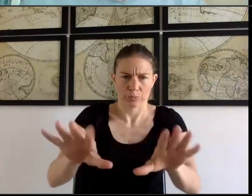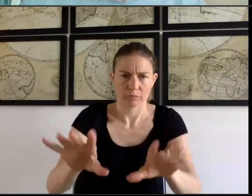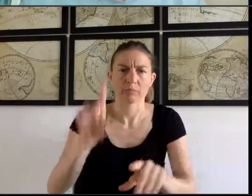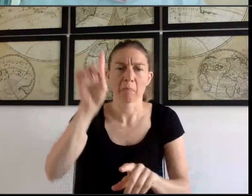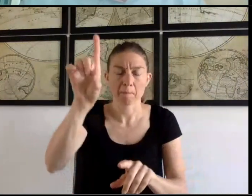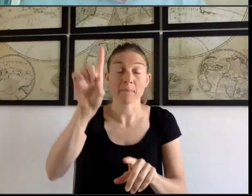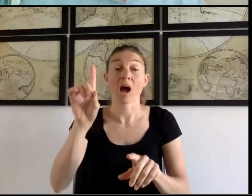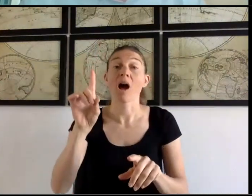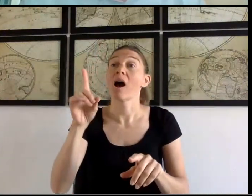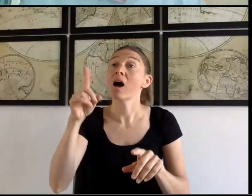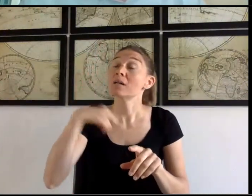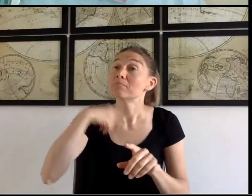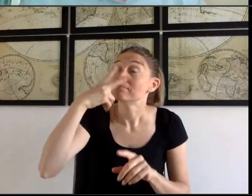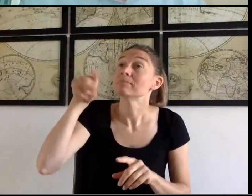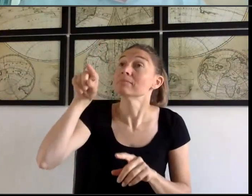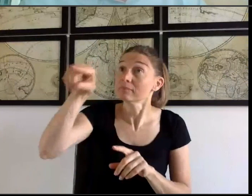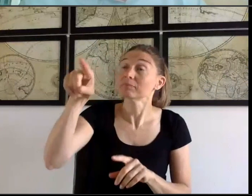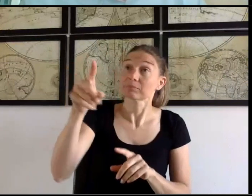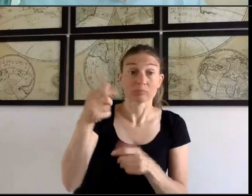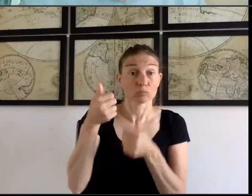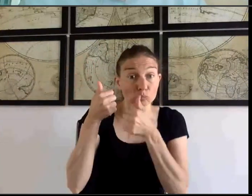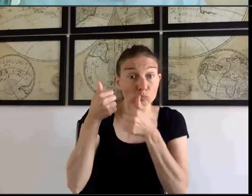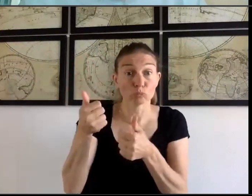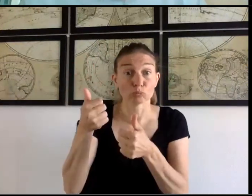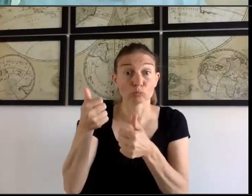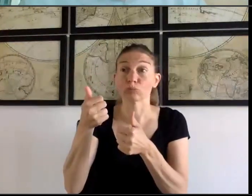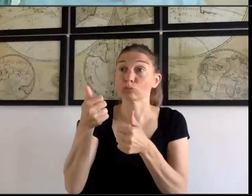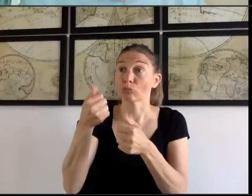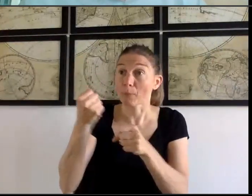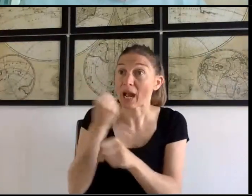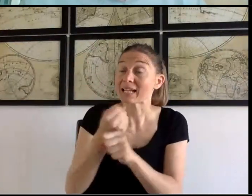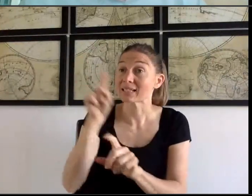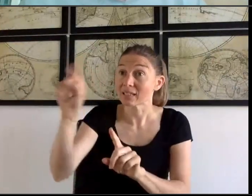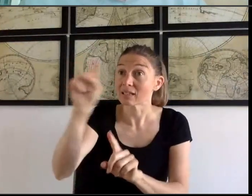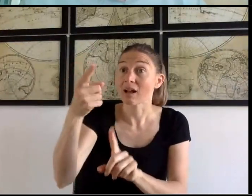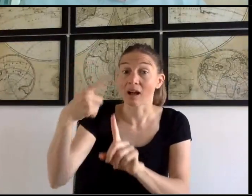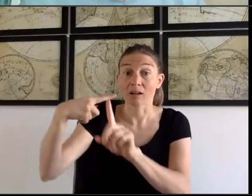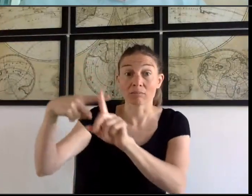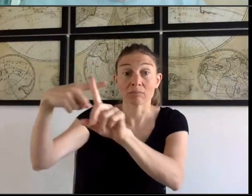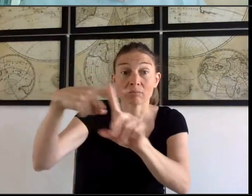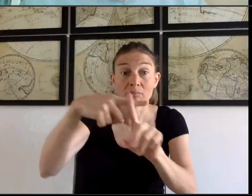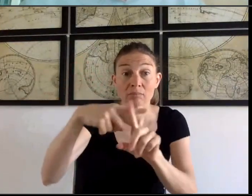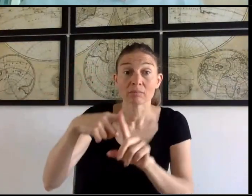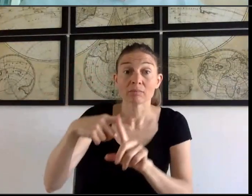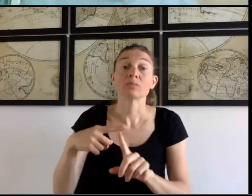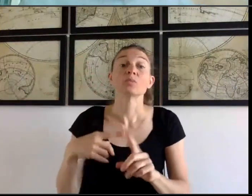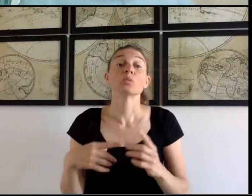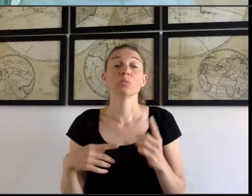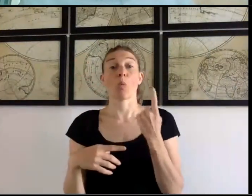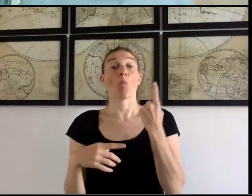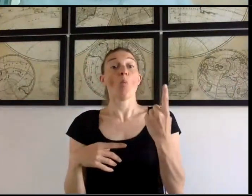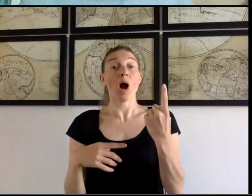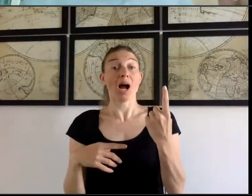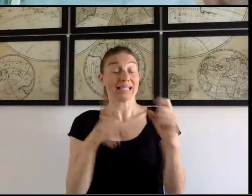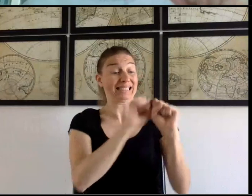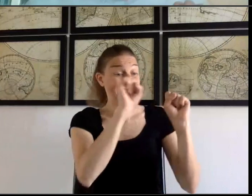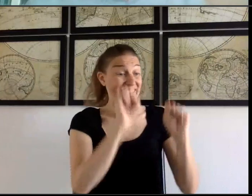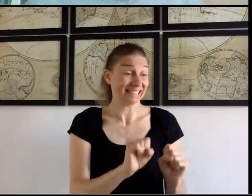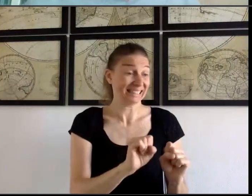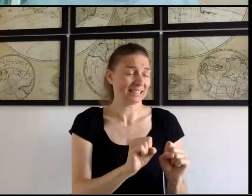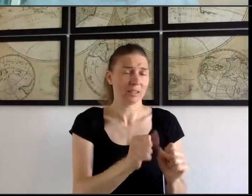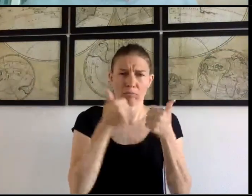examples of promising practices, which is how we normally work. You know, no one system is going to work in all